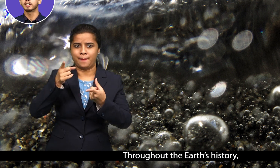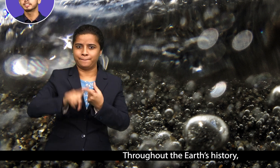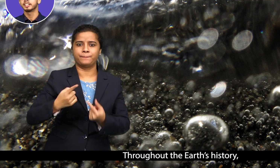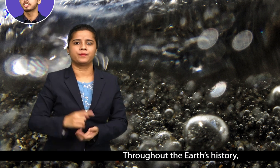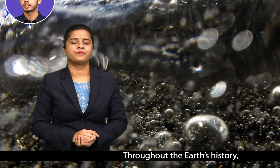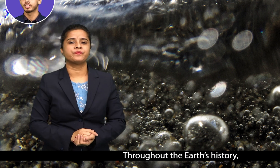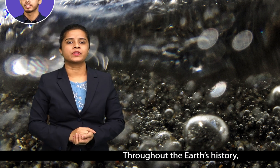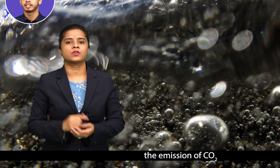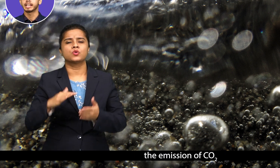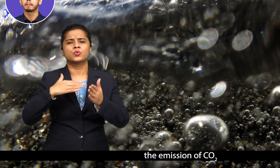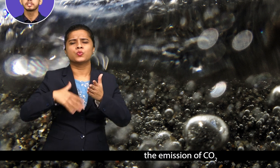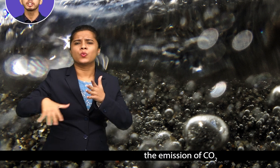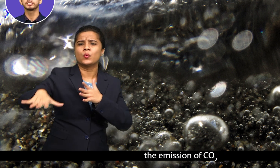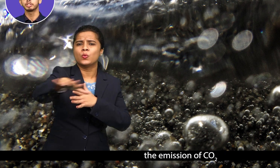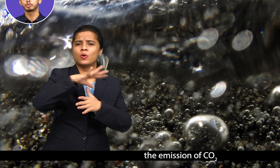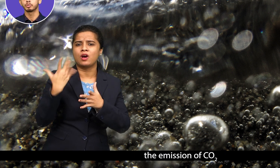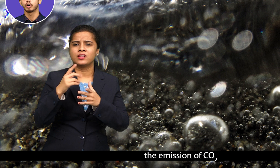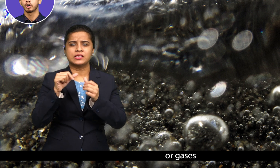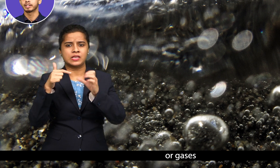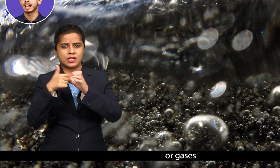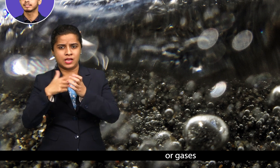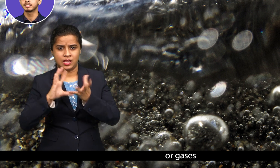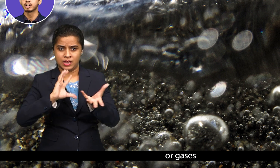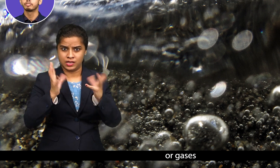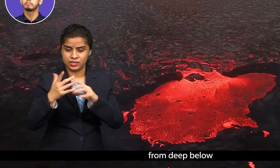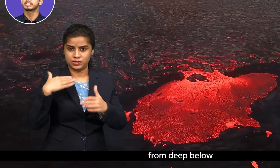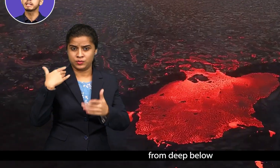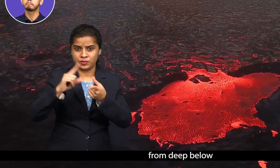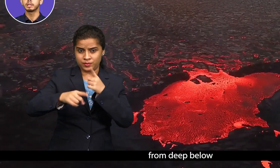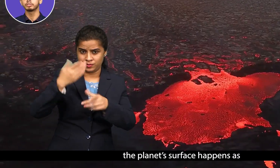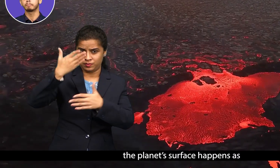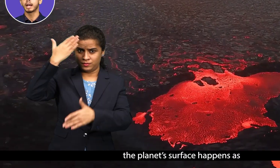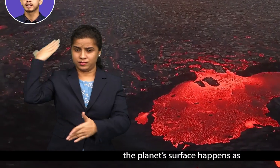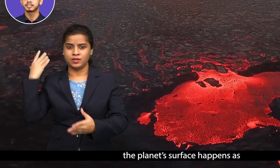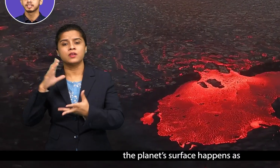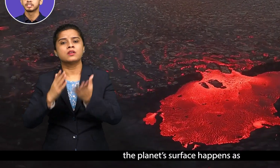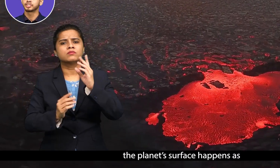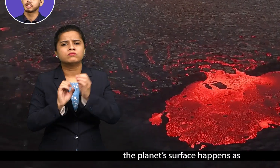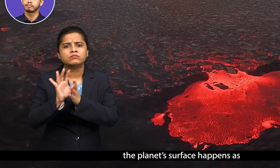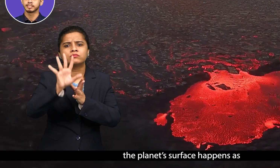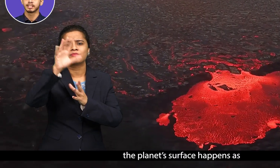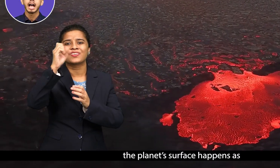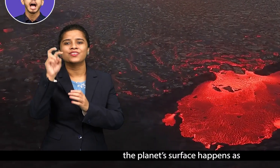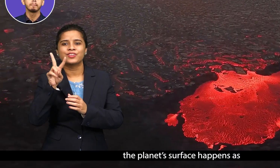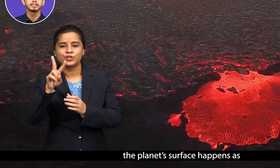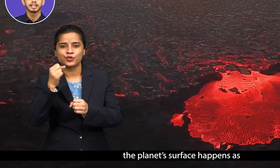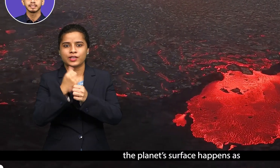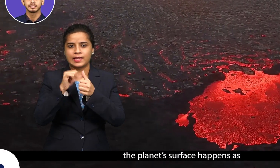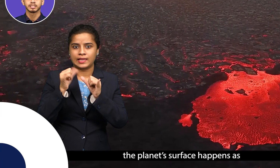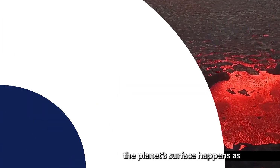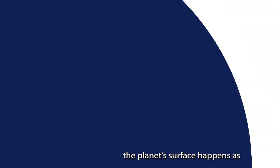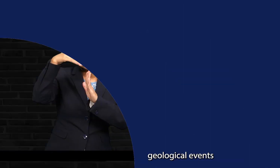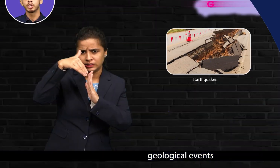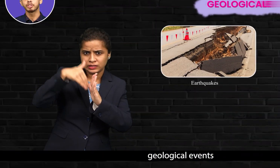Throughout the Earth's history, the emission of CO2 or gases from deep below the planet's surface happens